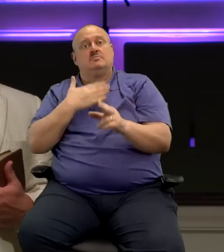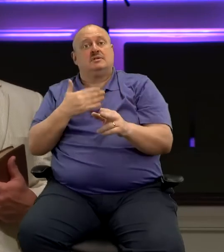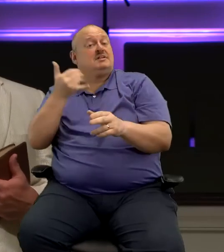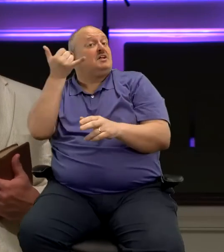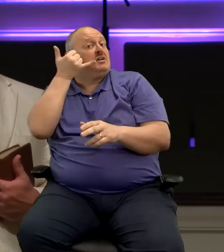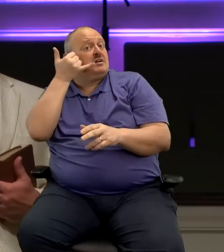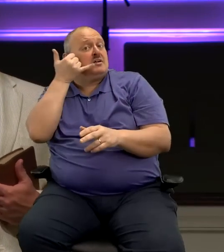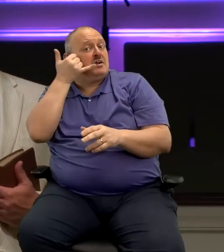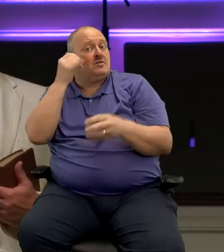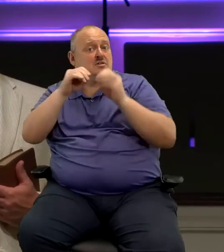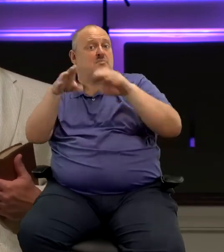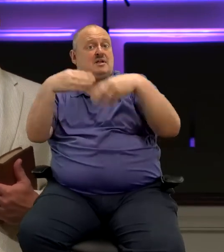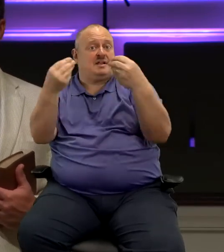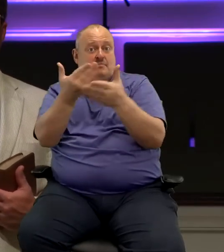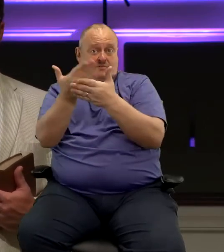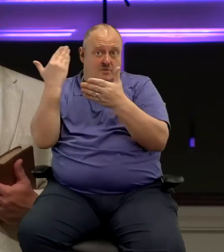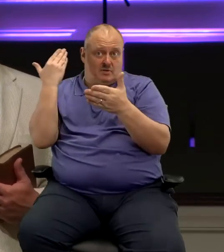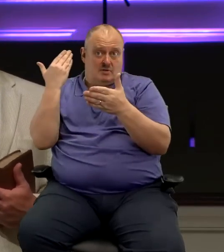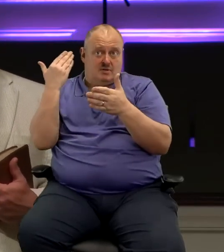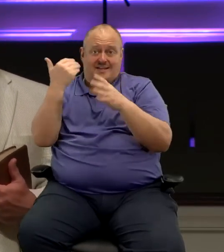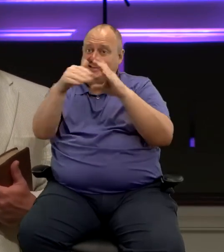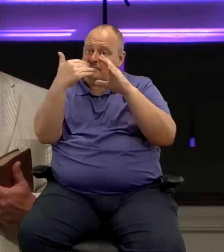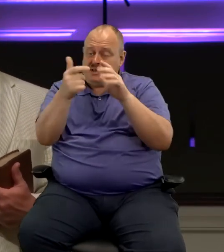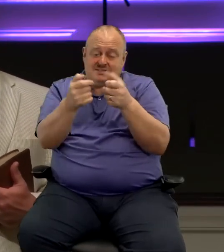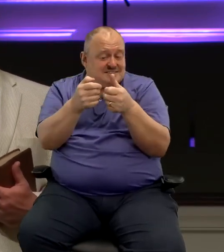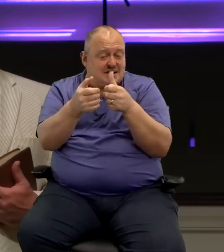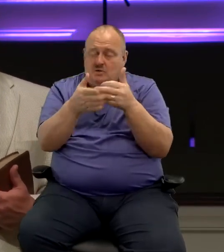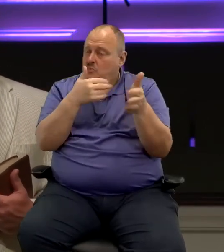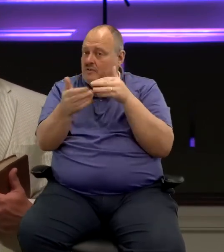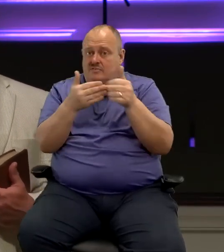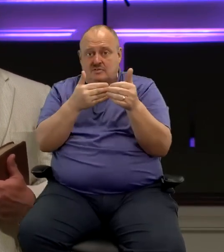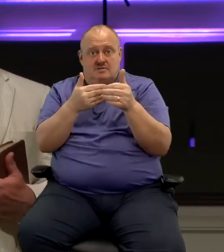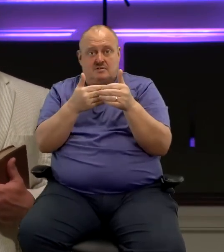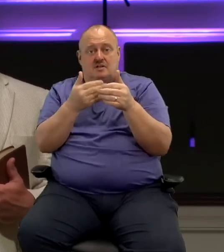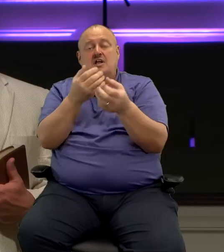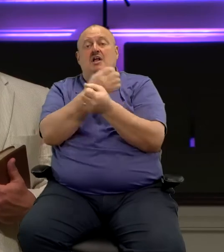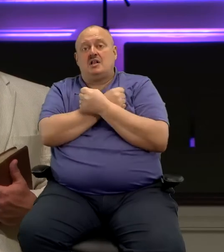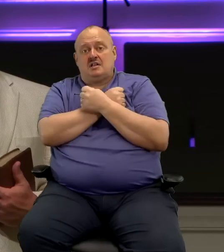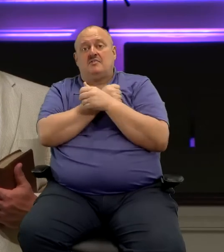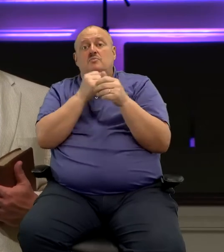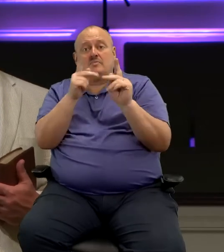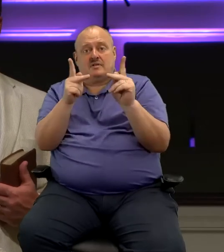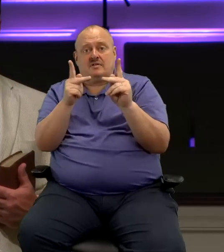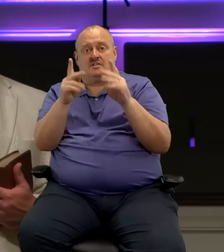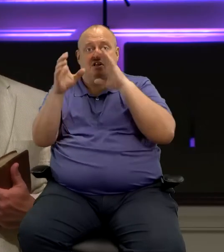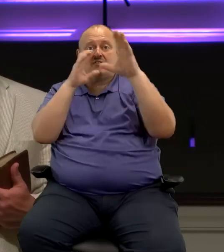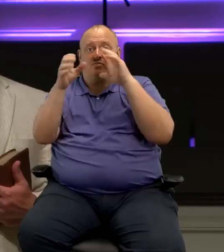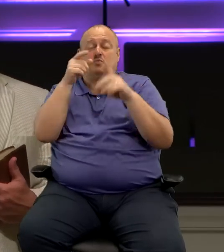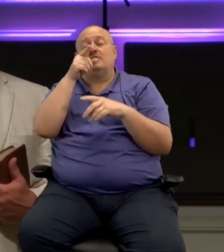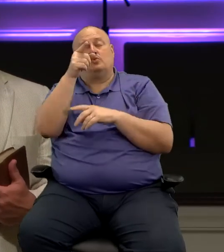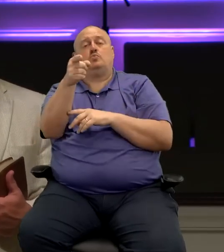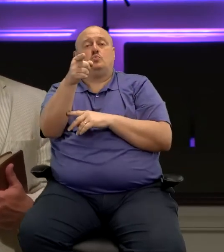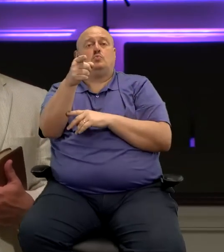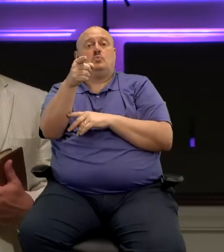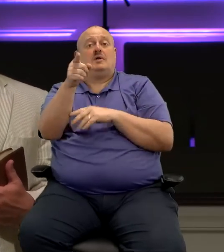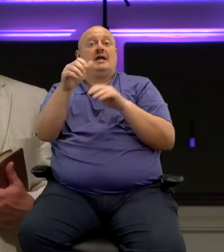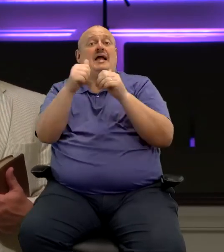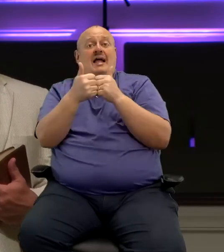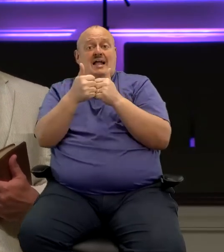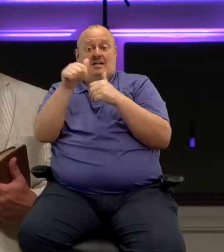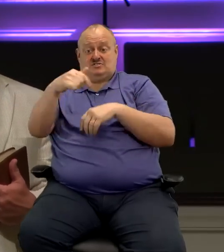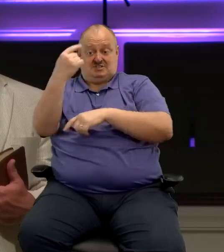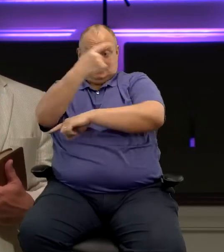phone number that we gave you previous, email us, text us, whatever it takes. We would love the privilege of having a conversation with you about how this